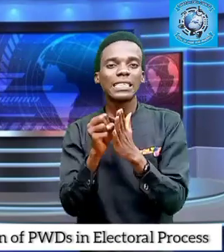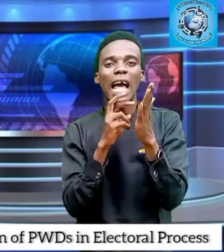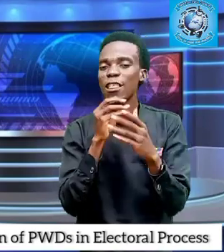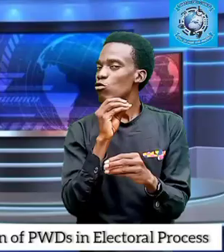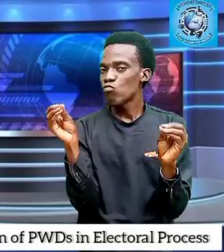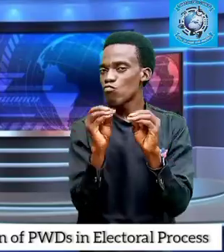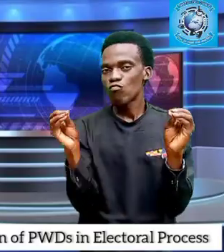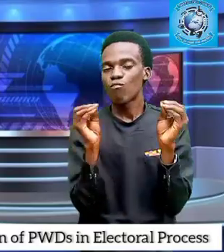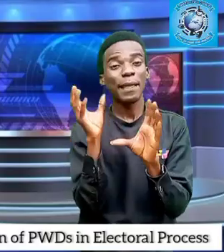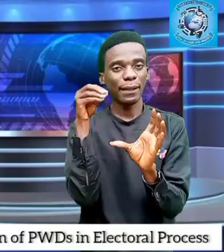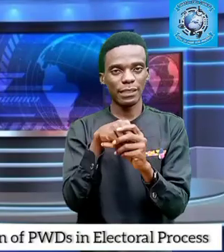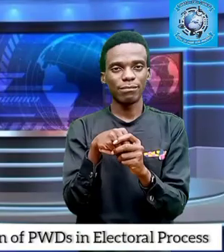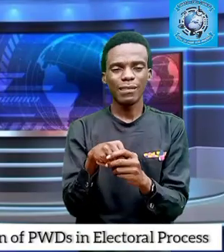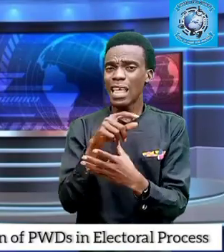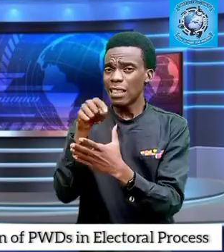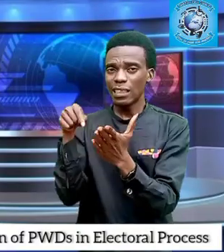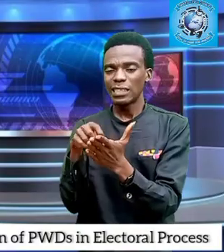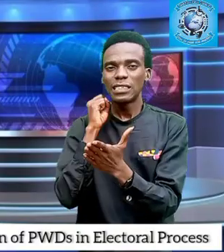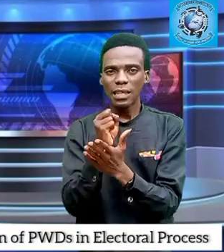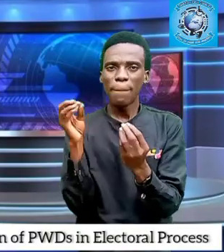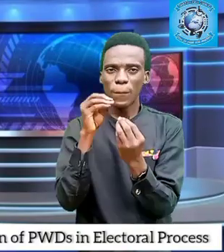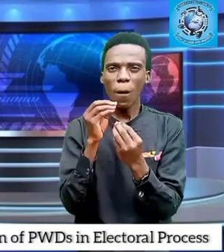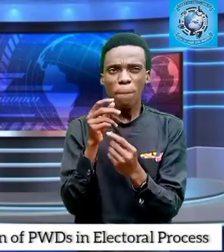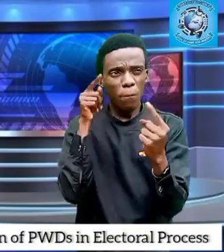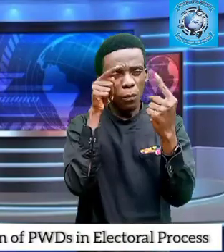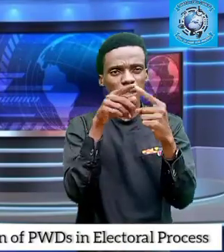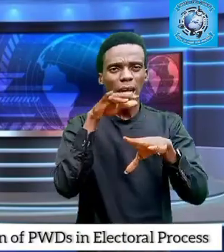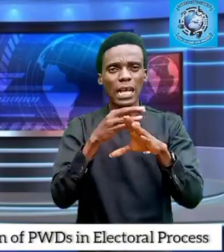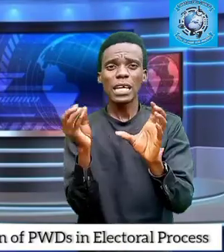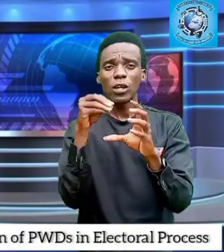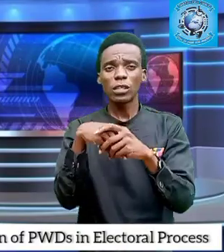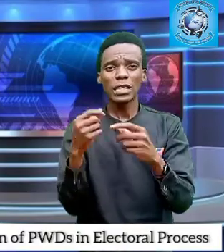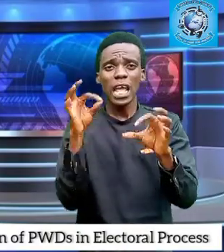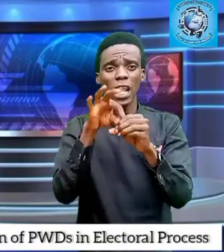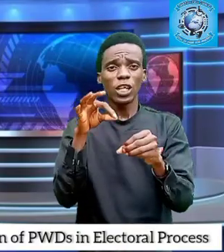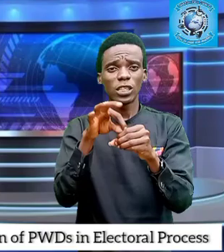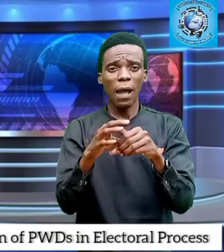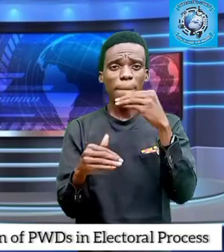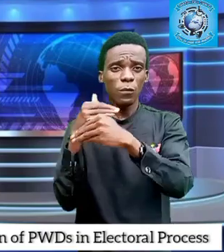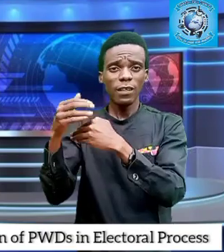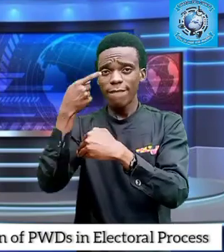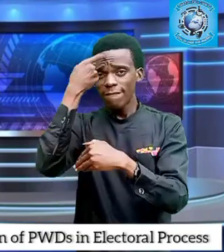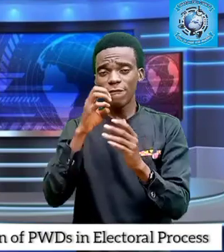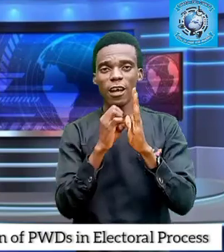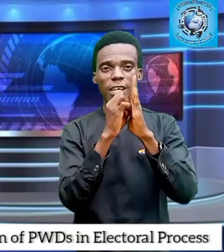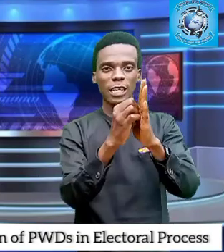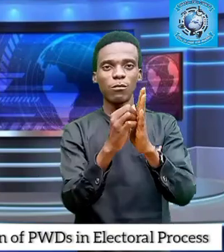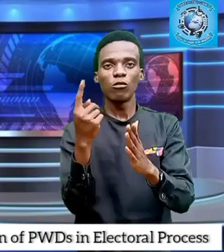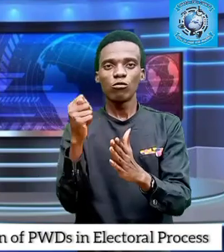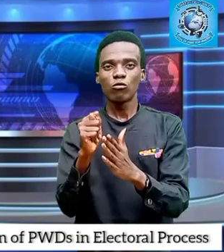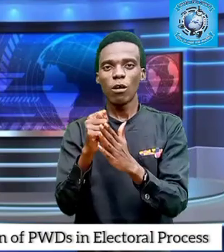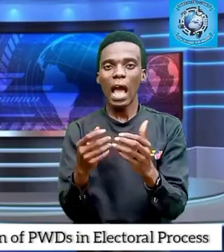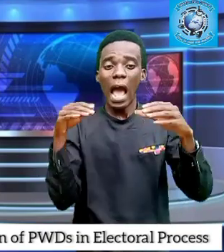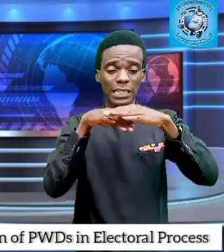non-inclusive. This, she further pointed, includes the electoral process. For example,